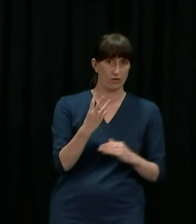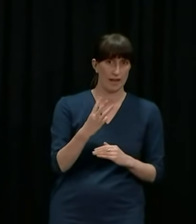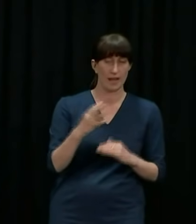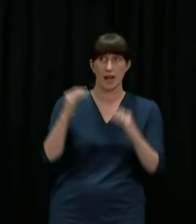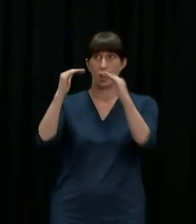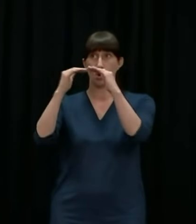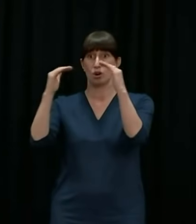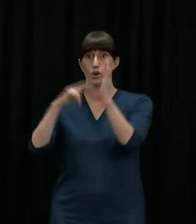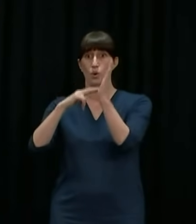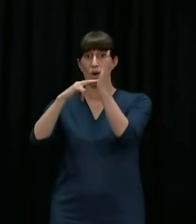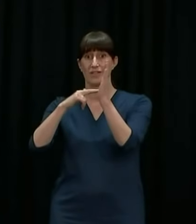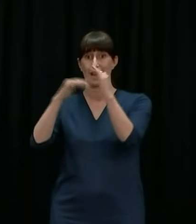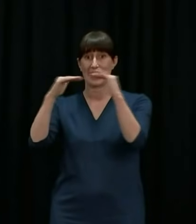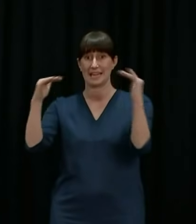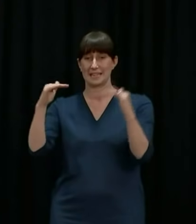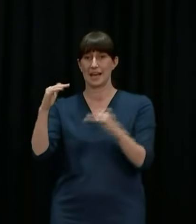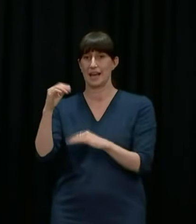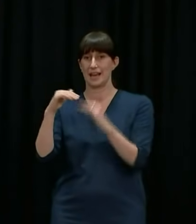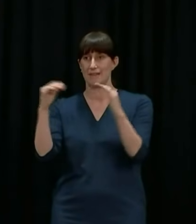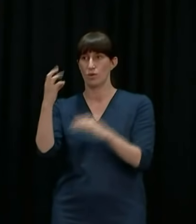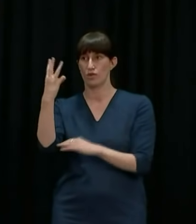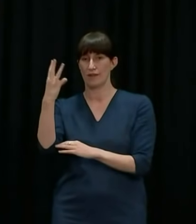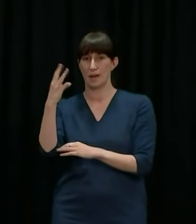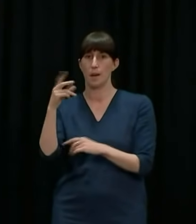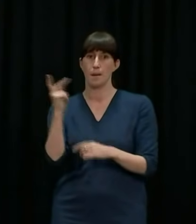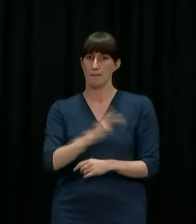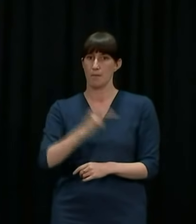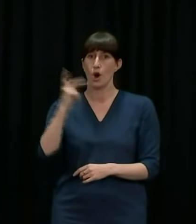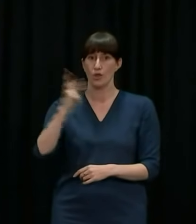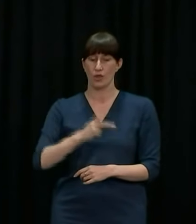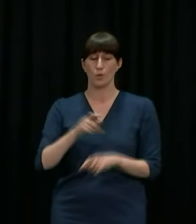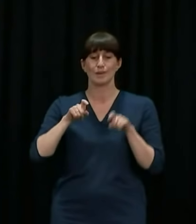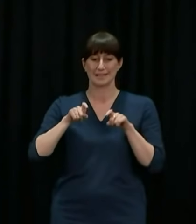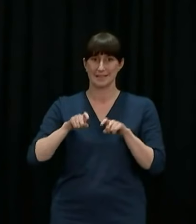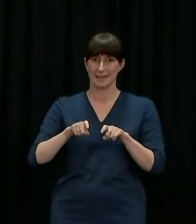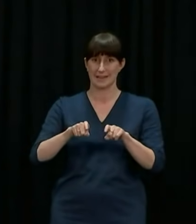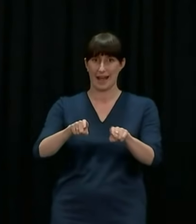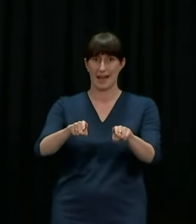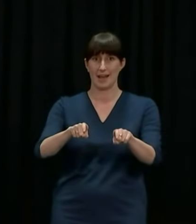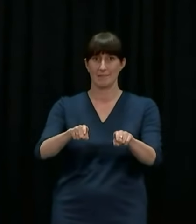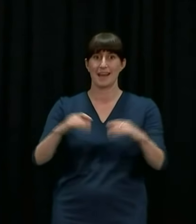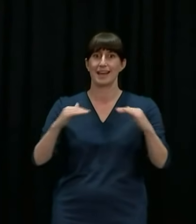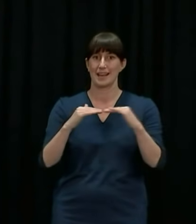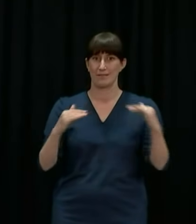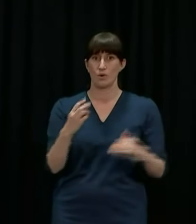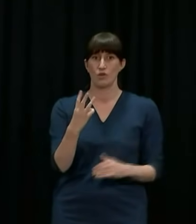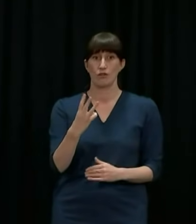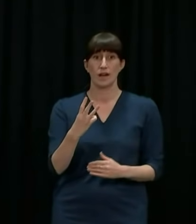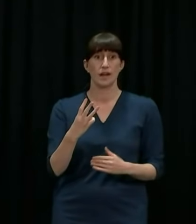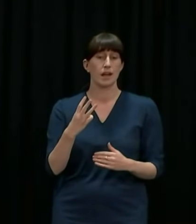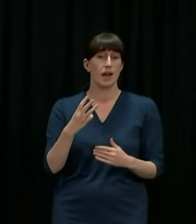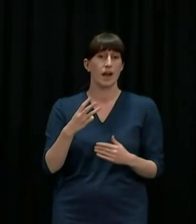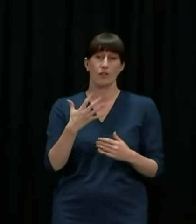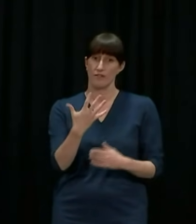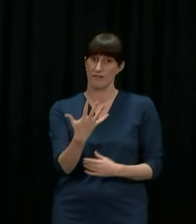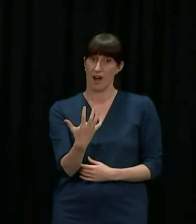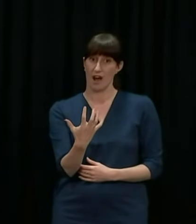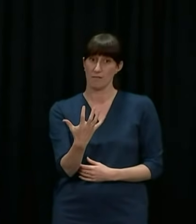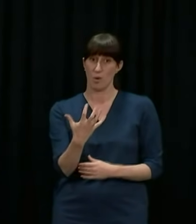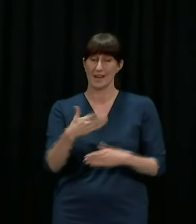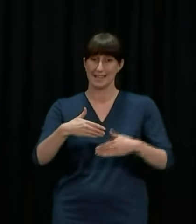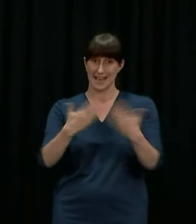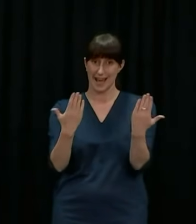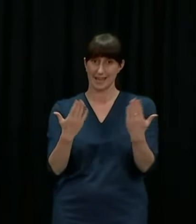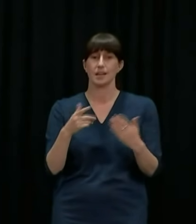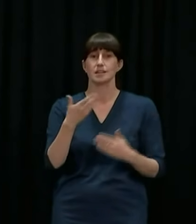at alert level 3 for a further 5 days until 11:59 p.m. on Monday, the 18th of October. Auckland remains